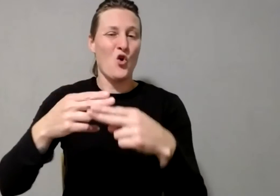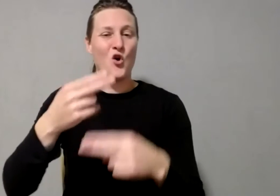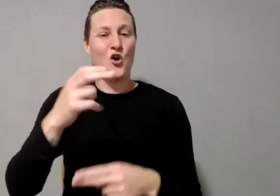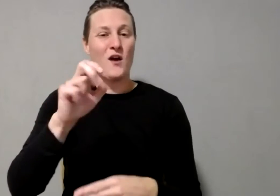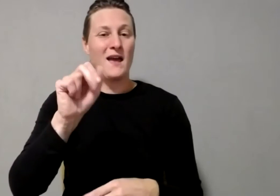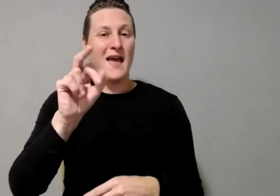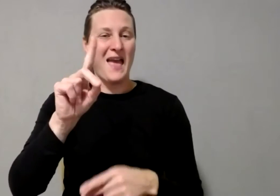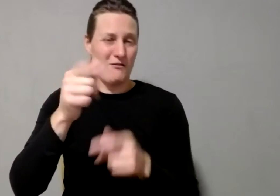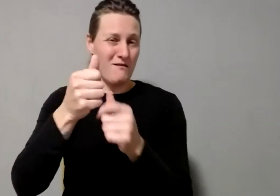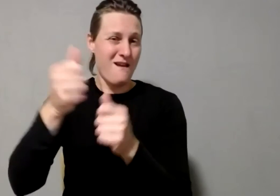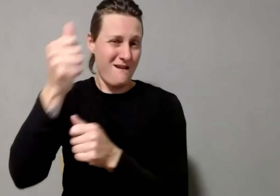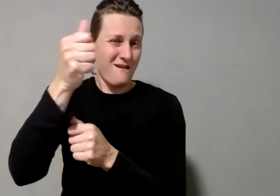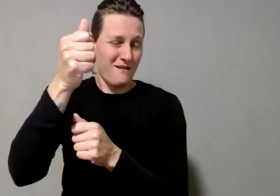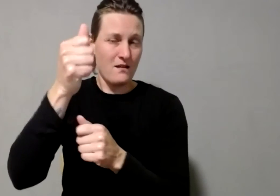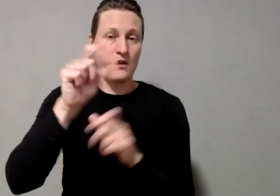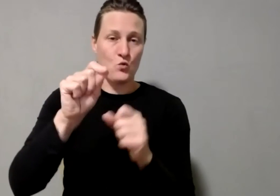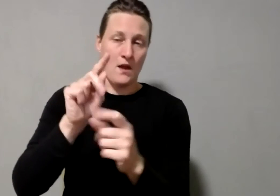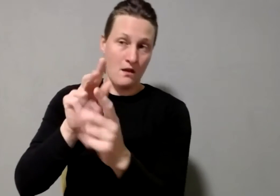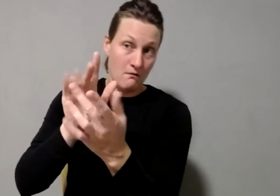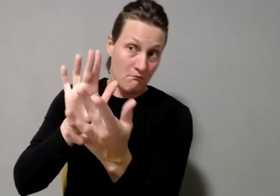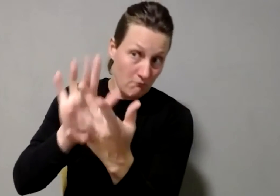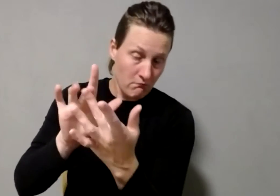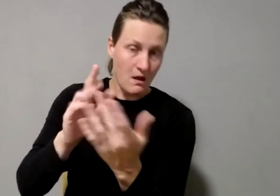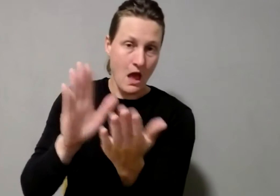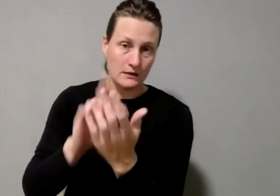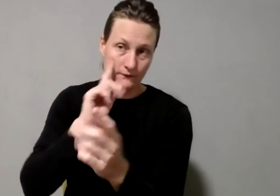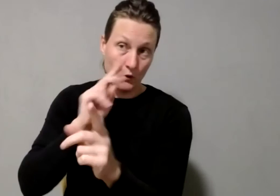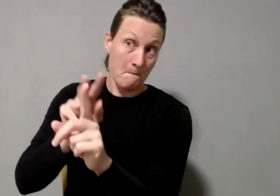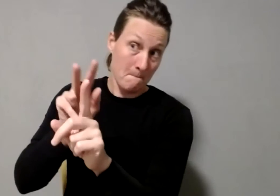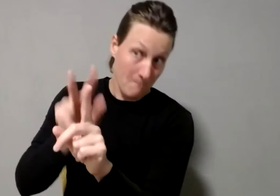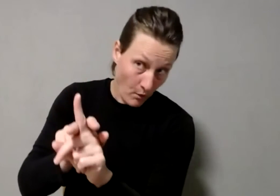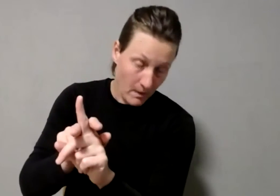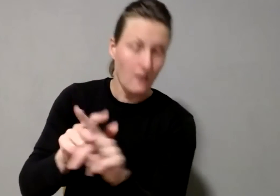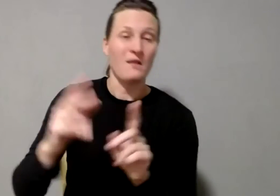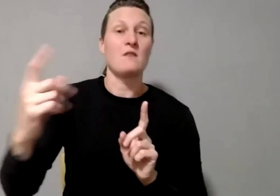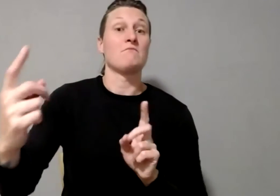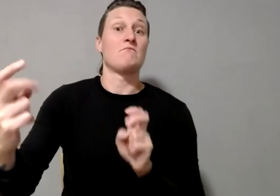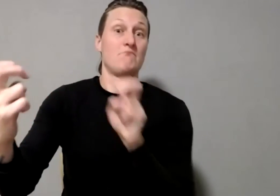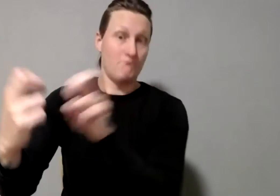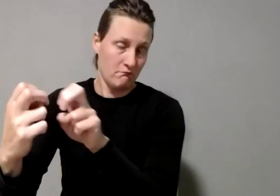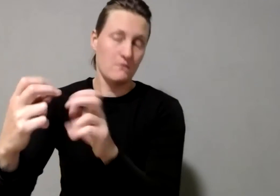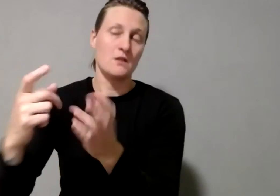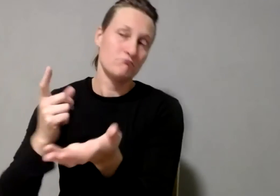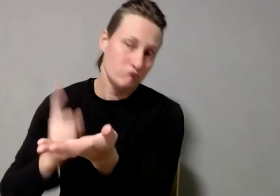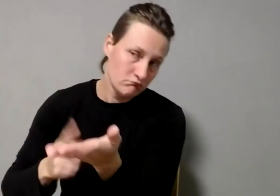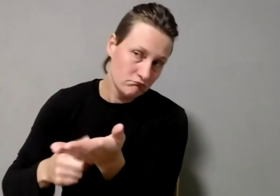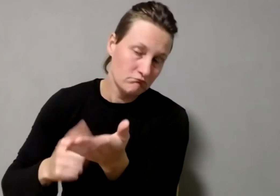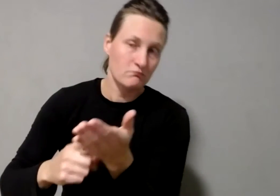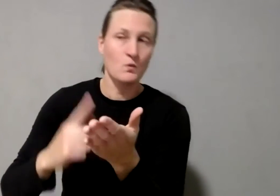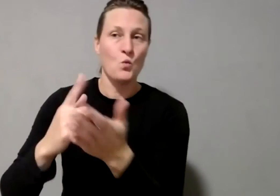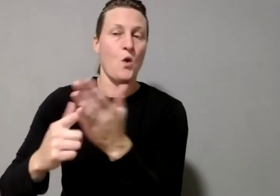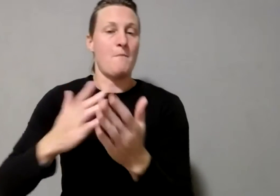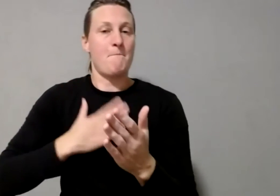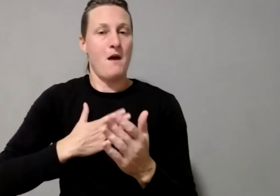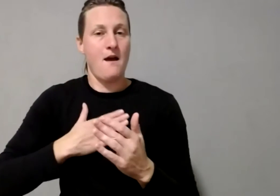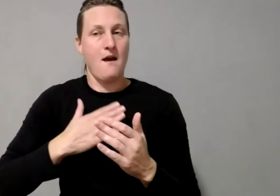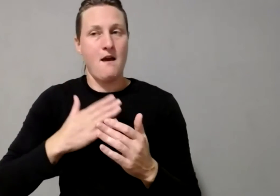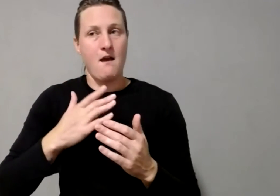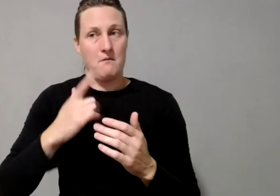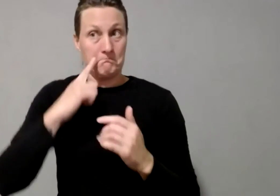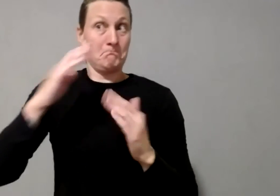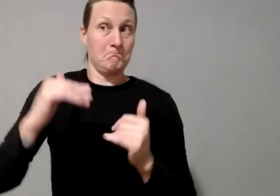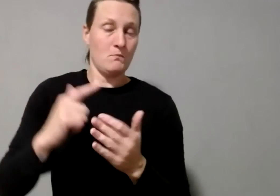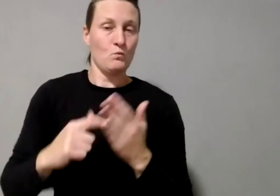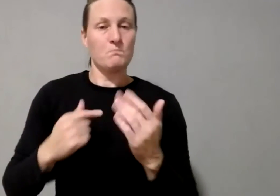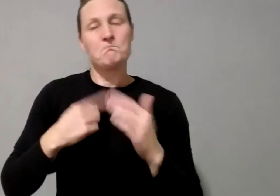branch, or another staff person who would be your contact or lead on the program at that particular location. So that